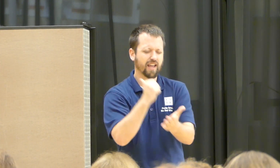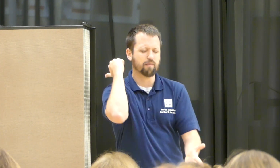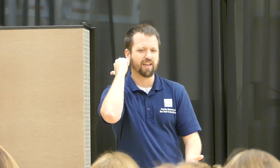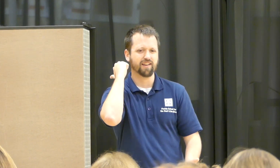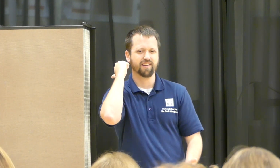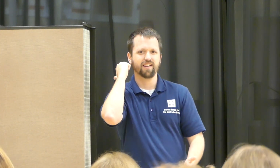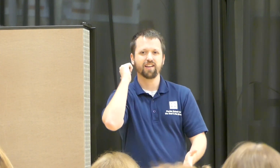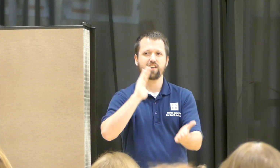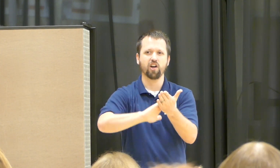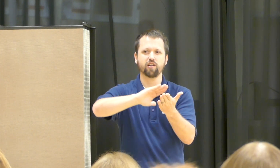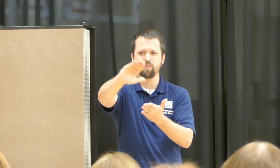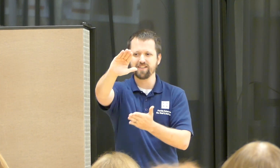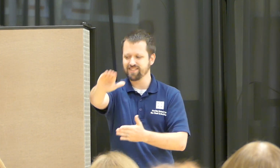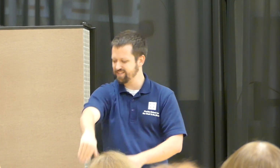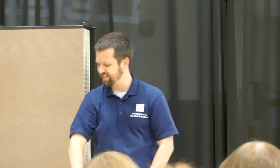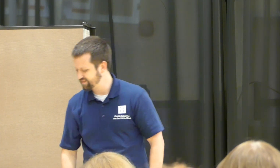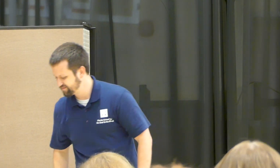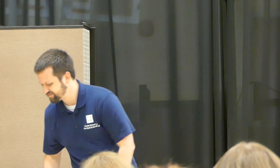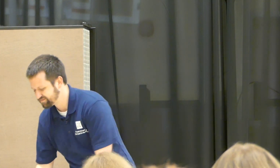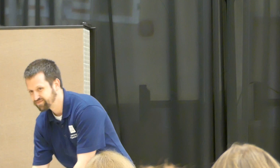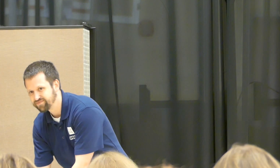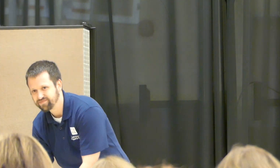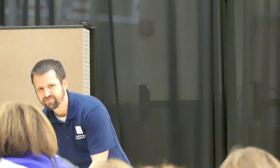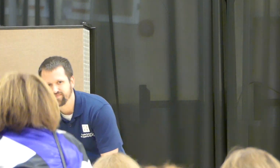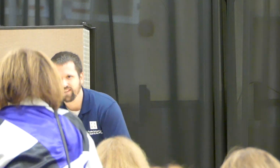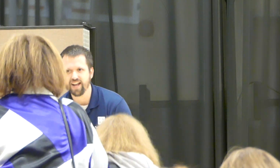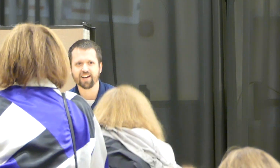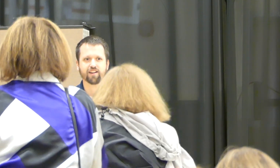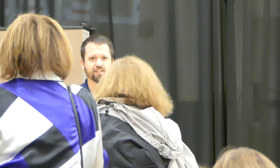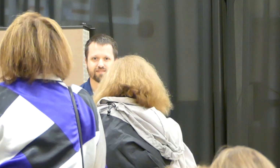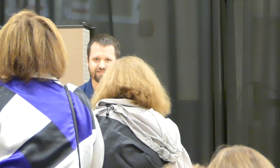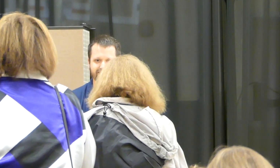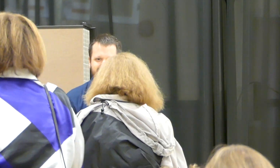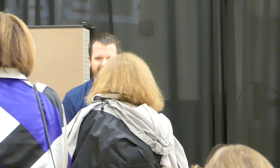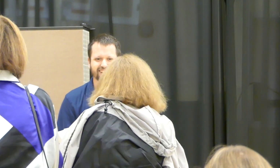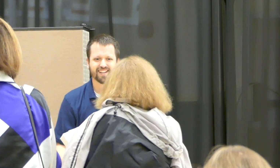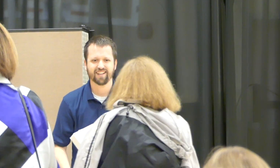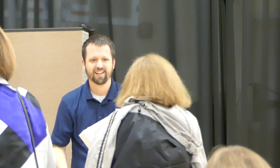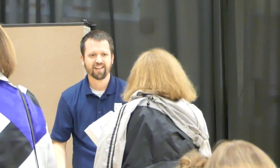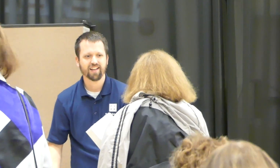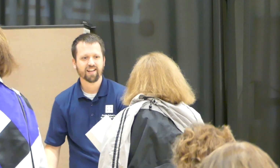Amen. Y'all are dismissed? Yeah, you